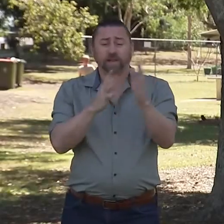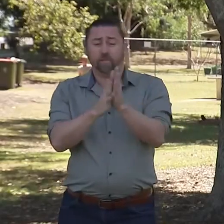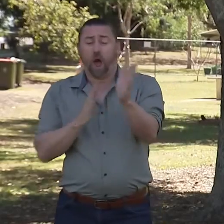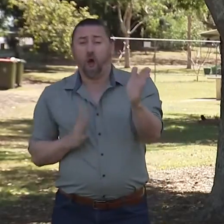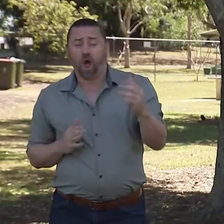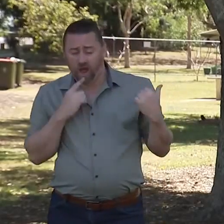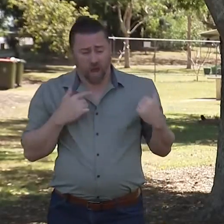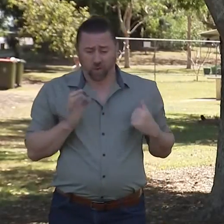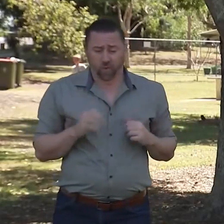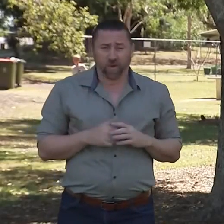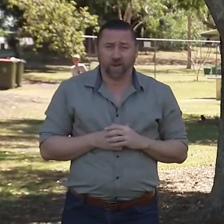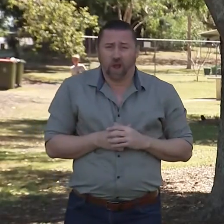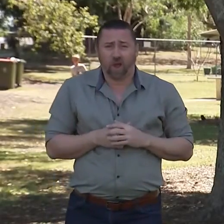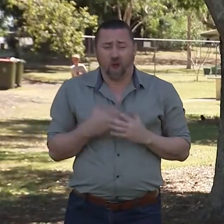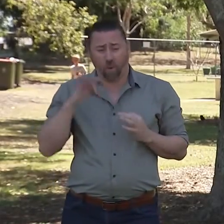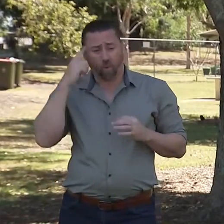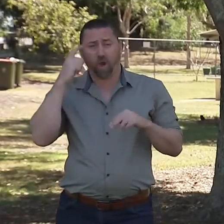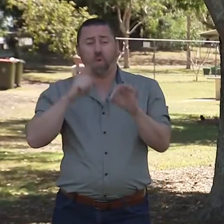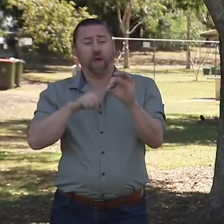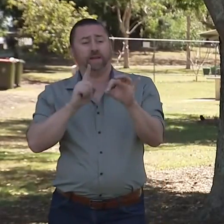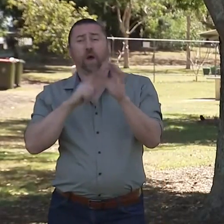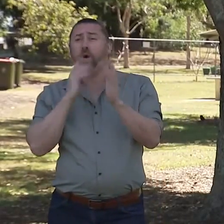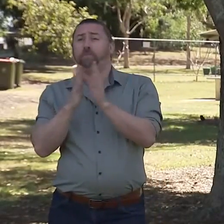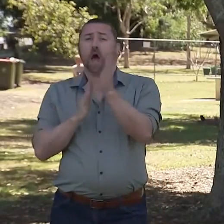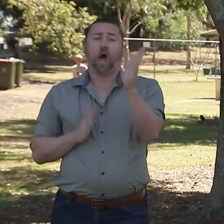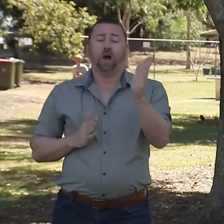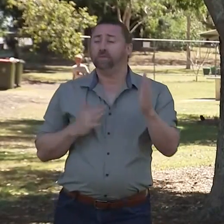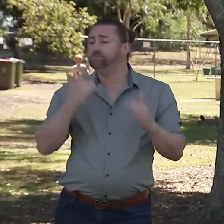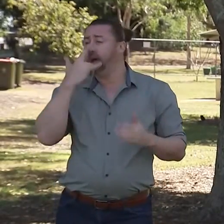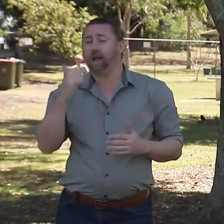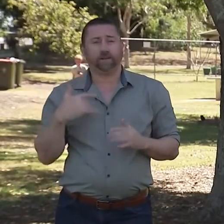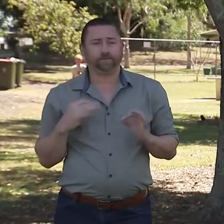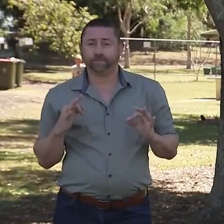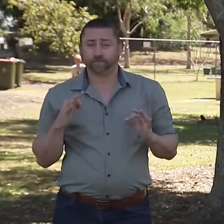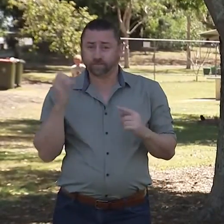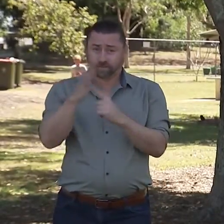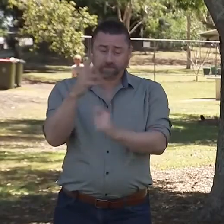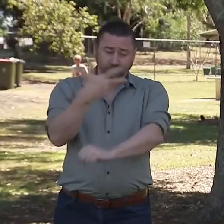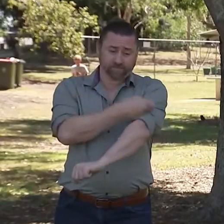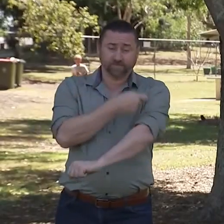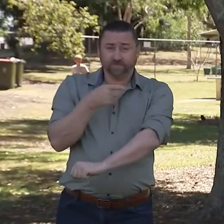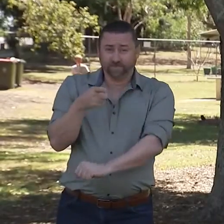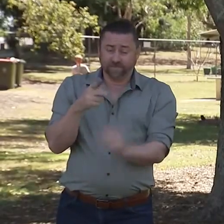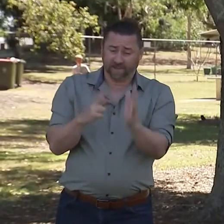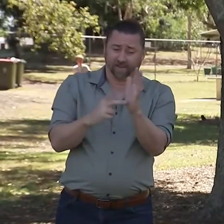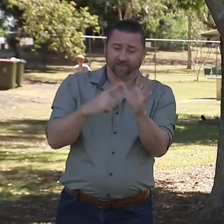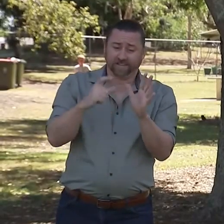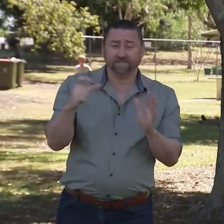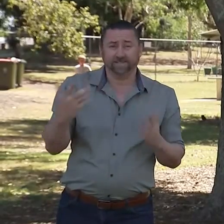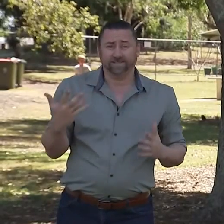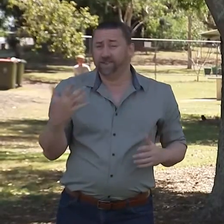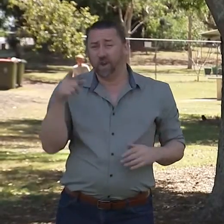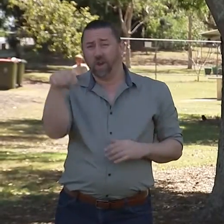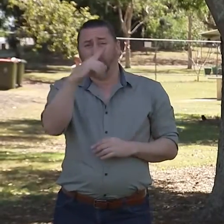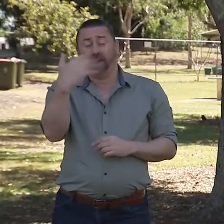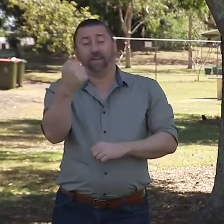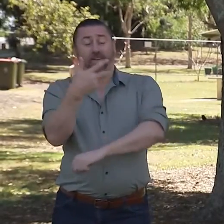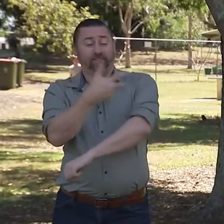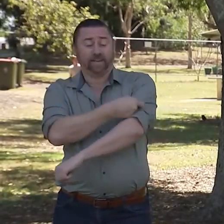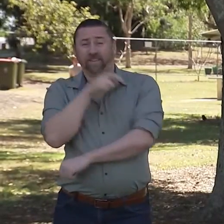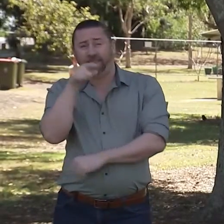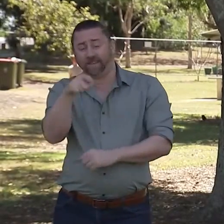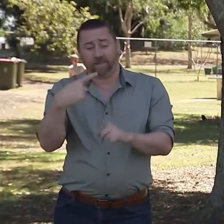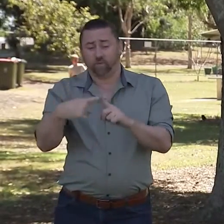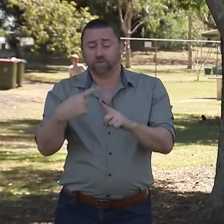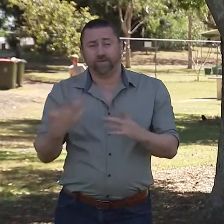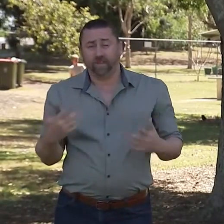No, not at all. I don't have a worry about that, because the key is vaccination. So we want as many Queenslanders as possible vaccinated.